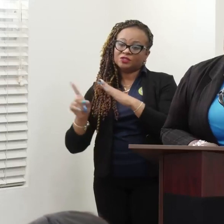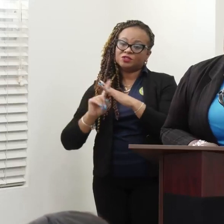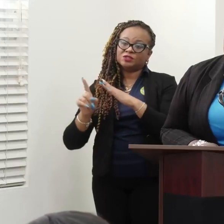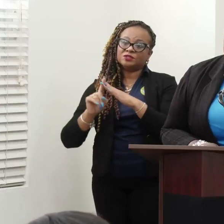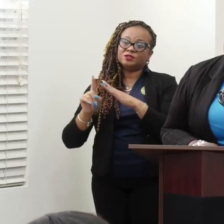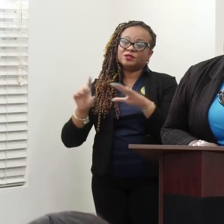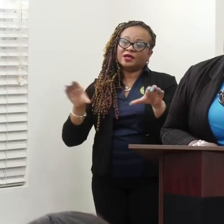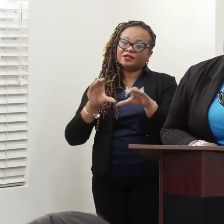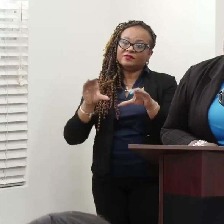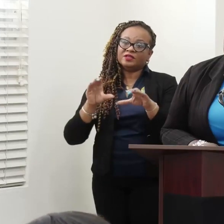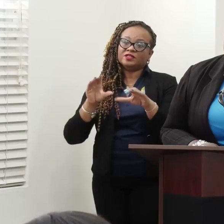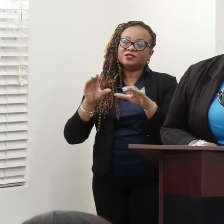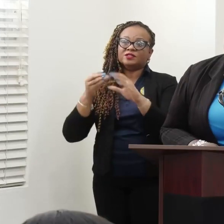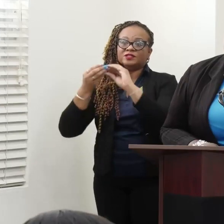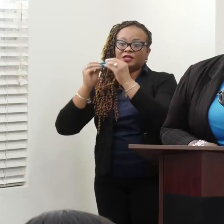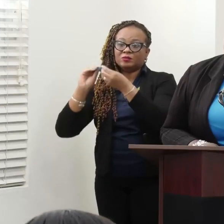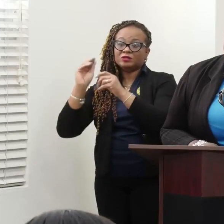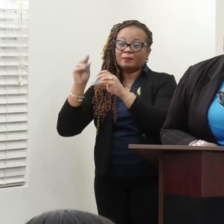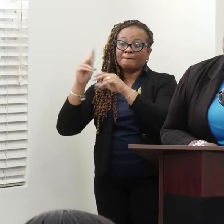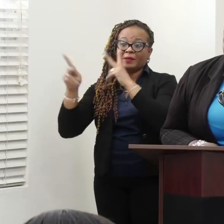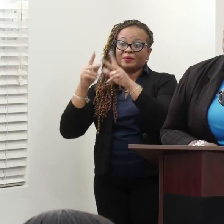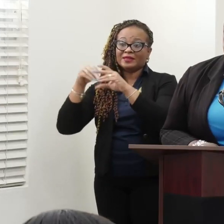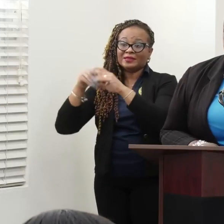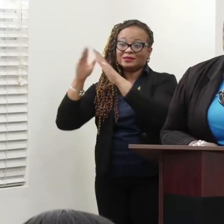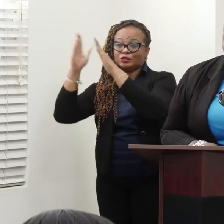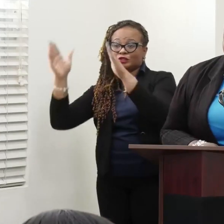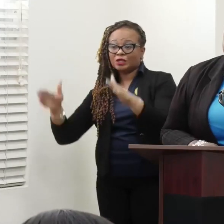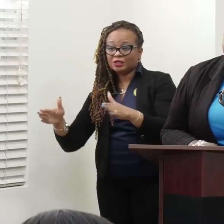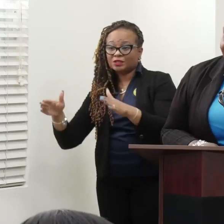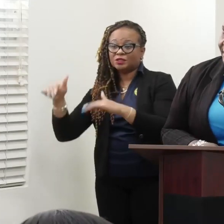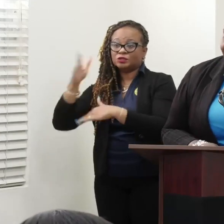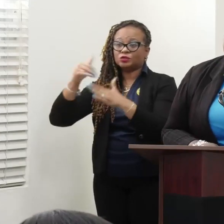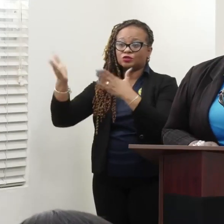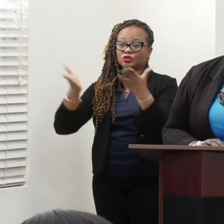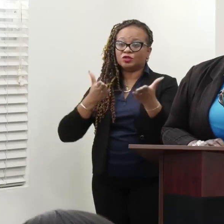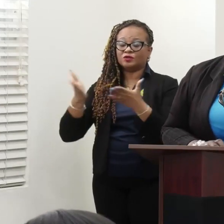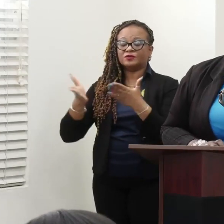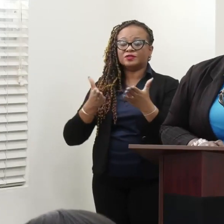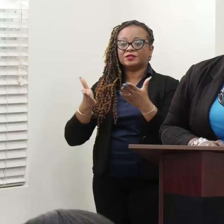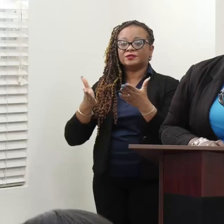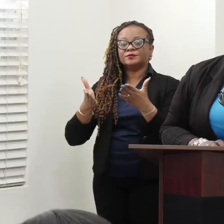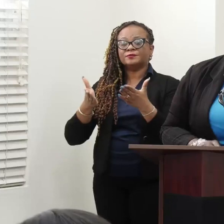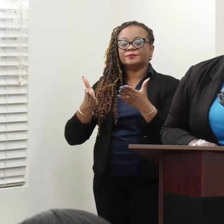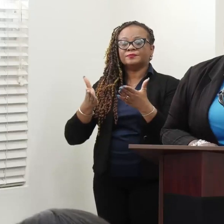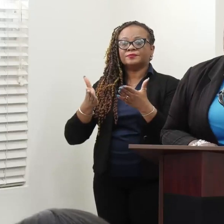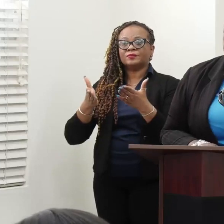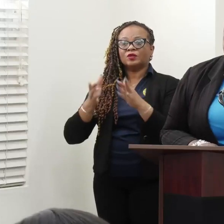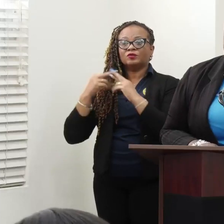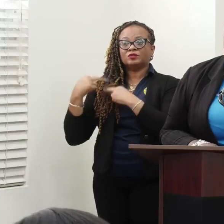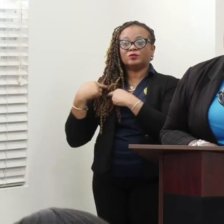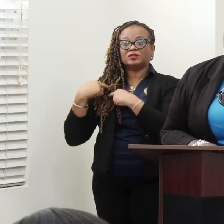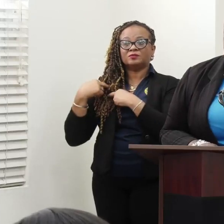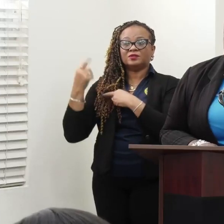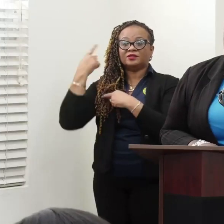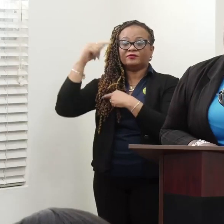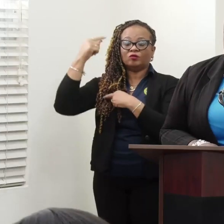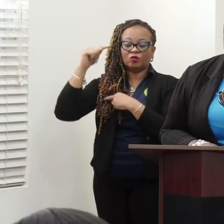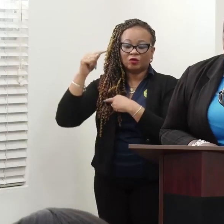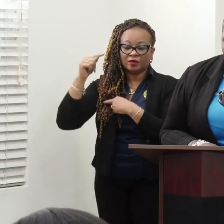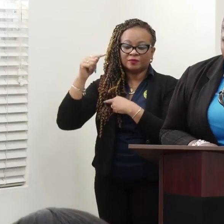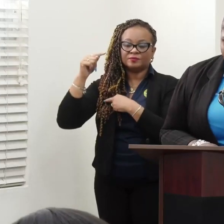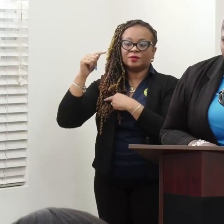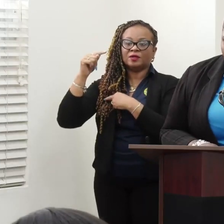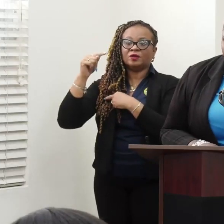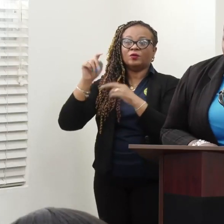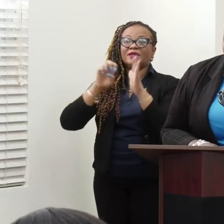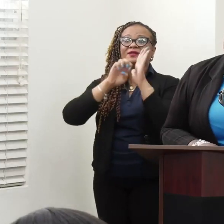effort, shelter numbers, which the Department of Social Service is the lead agency with responsibility for.